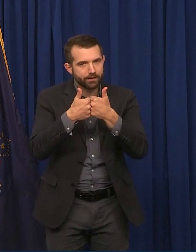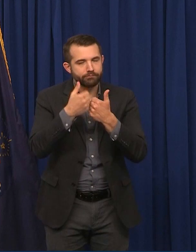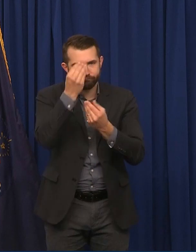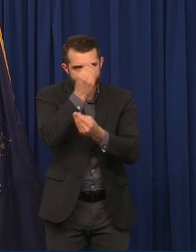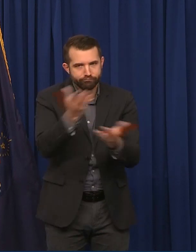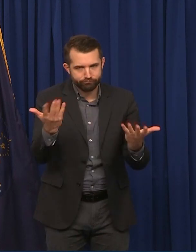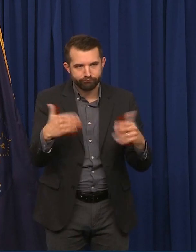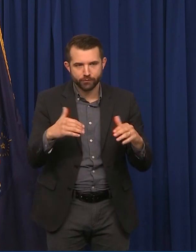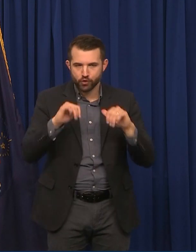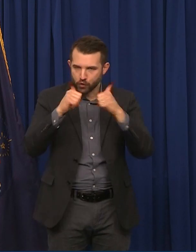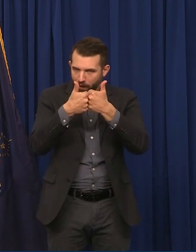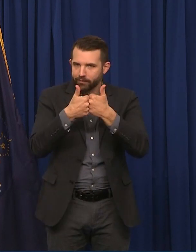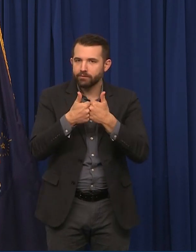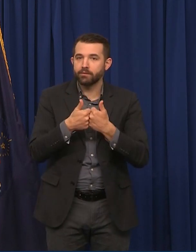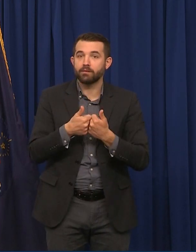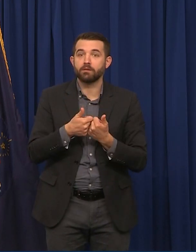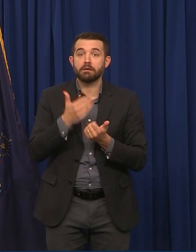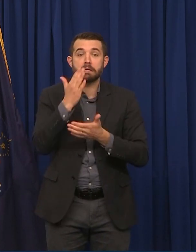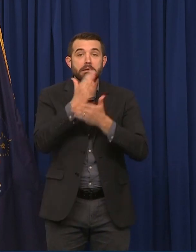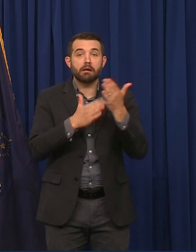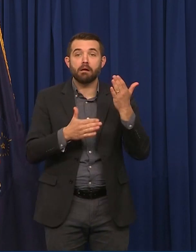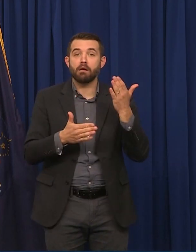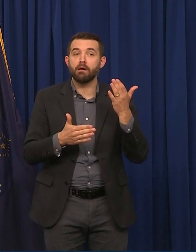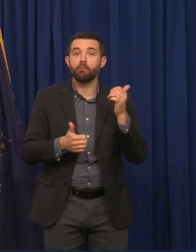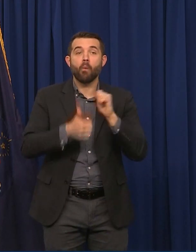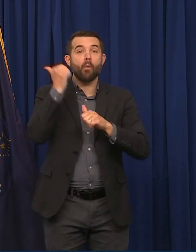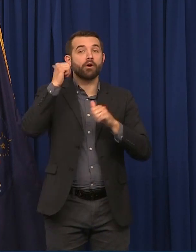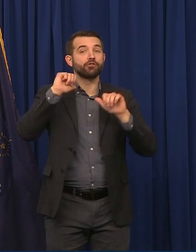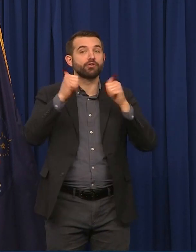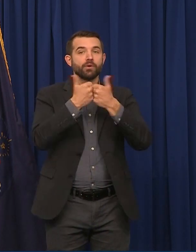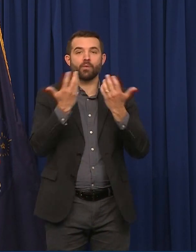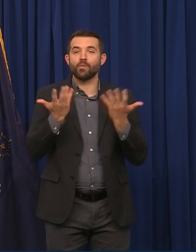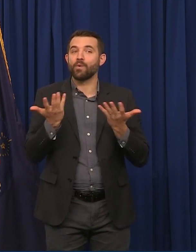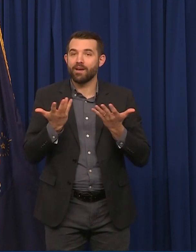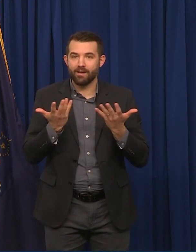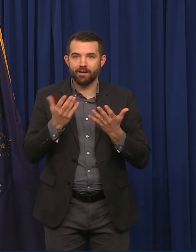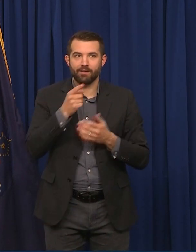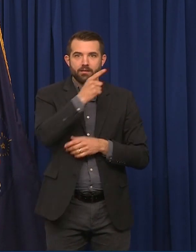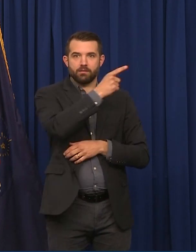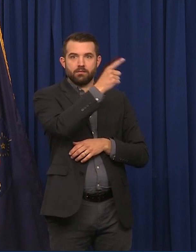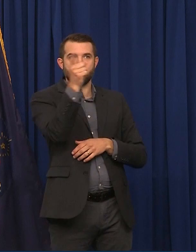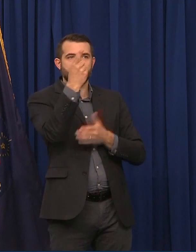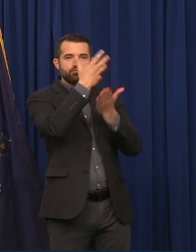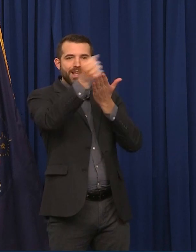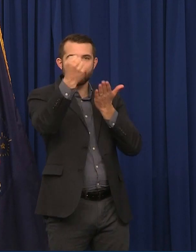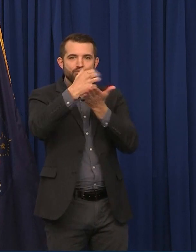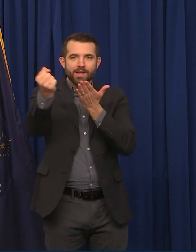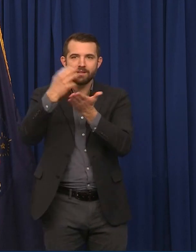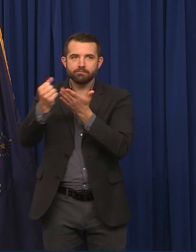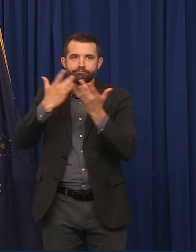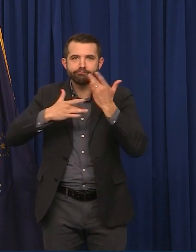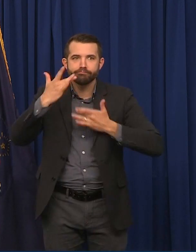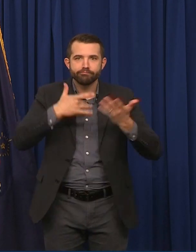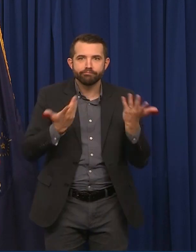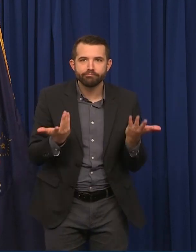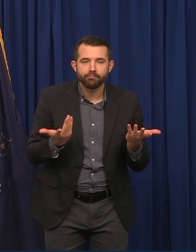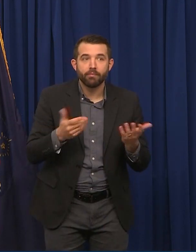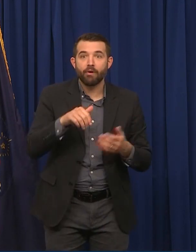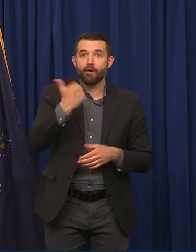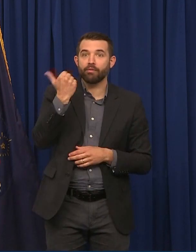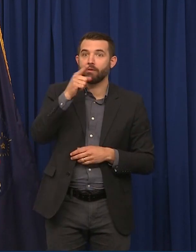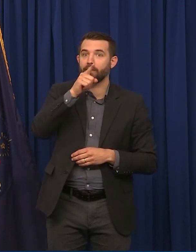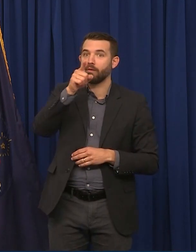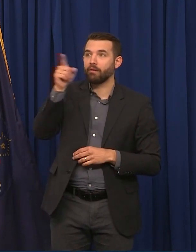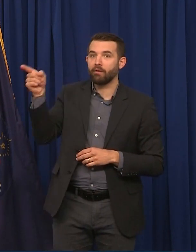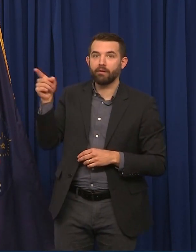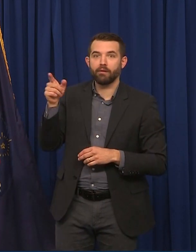supply constraint itself. Another piece of it, though, is that, as you note, other states are also bidding in for this. But